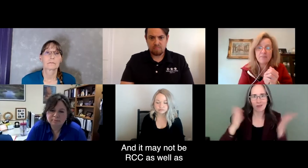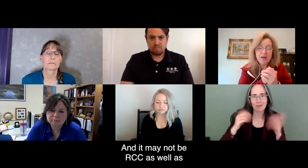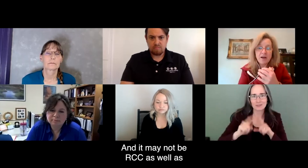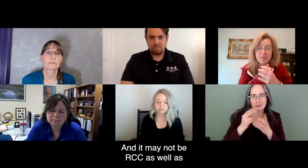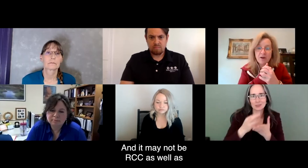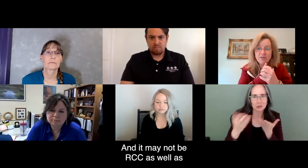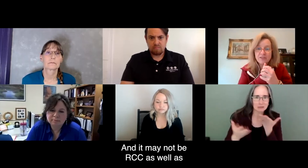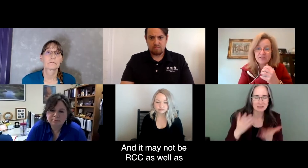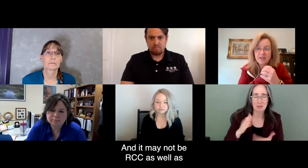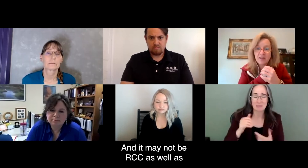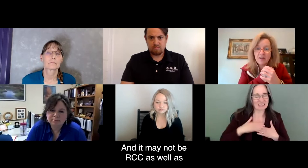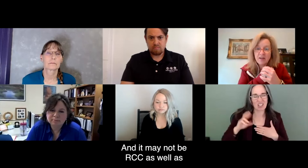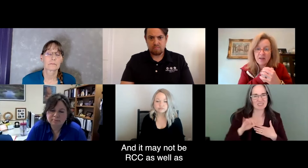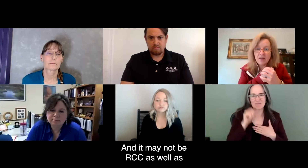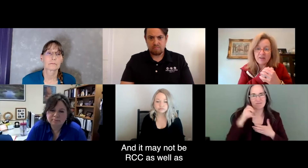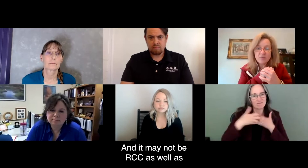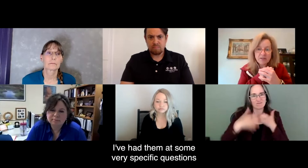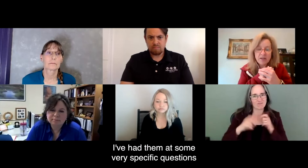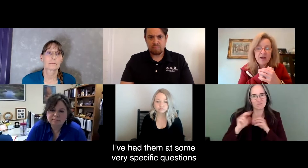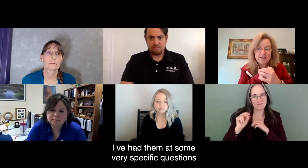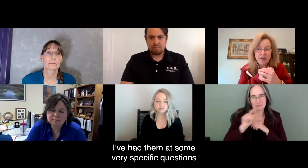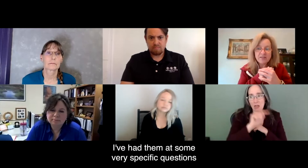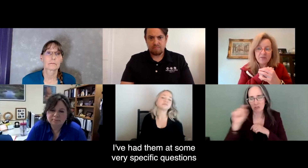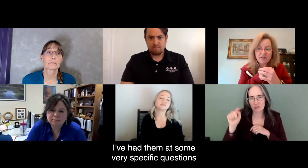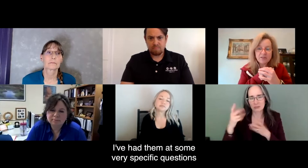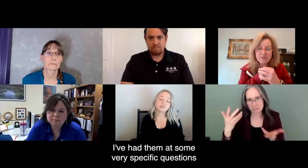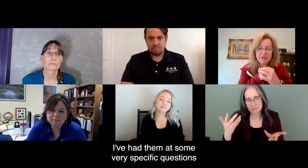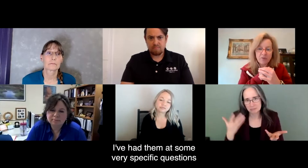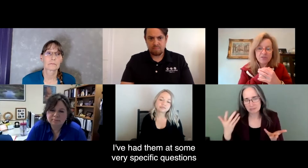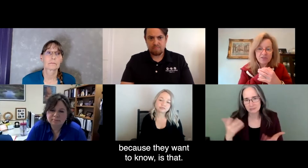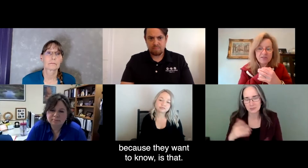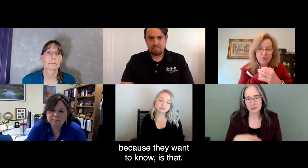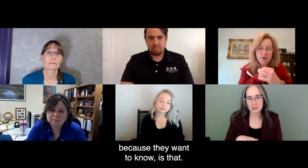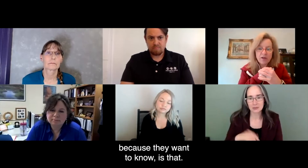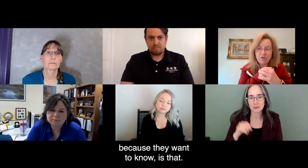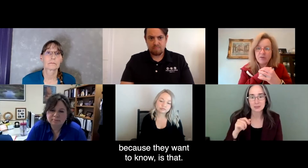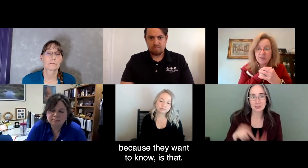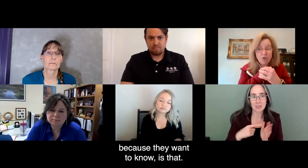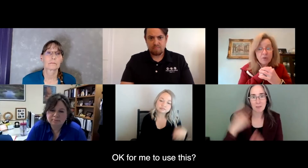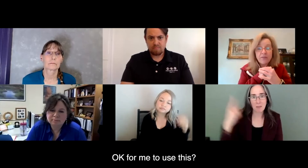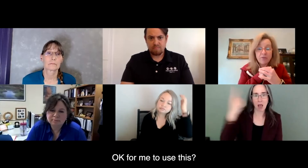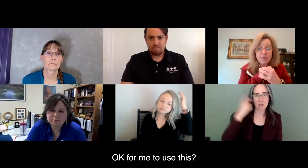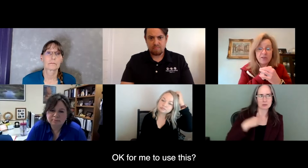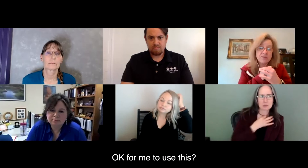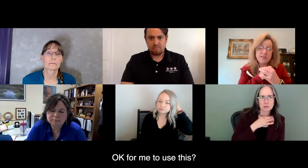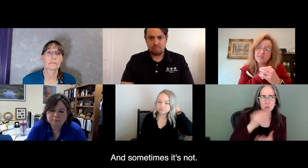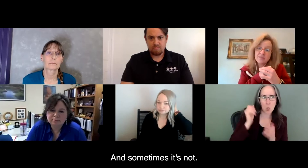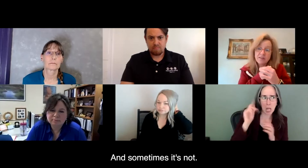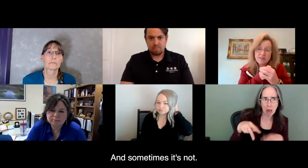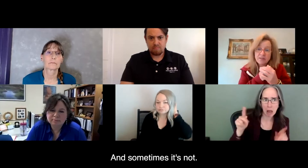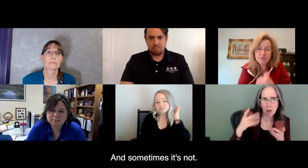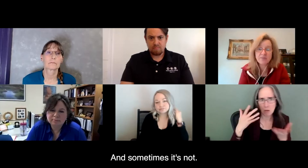and it may not be RCC. As well as I've had them ask some very specific questions because they want to know, is it okay for me to use this?